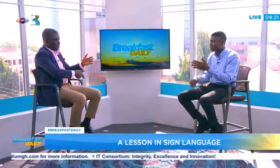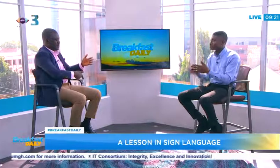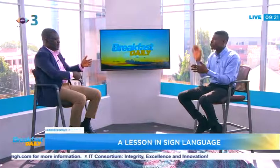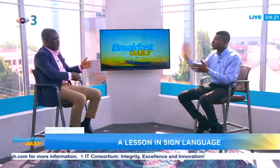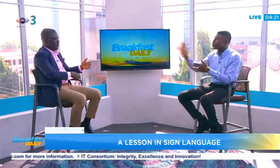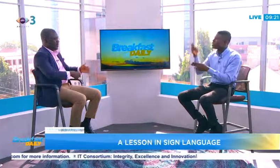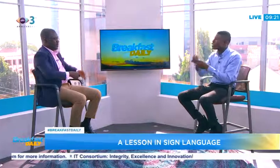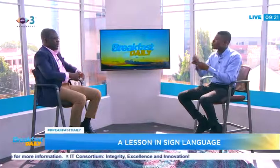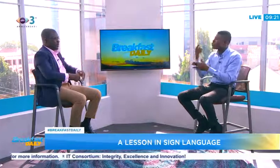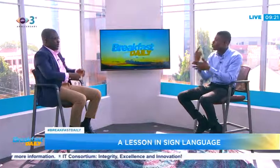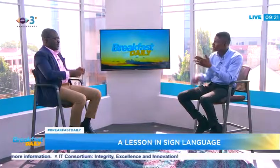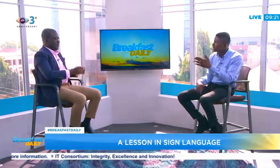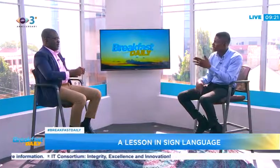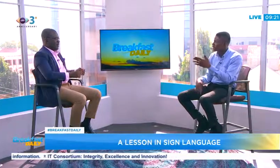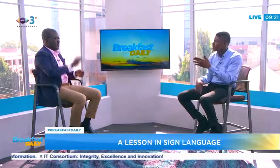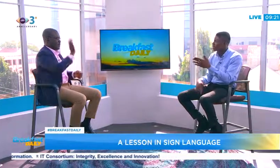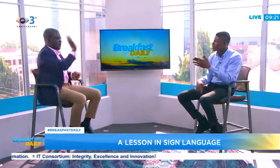So your name. Hot.